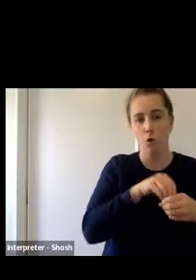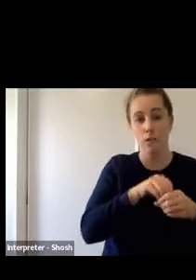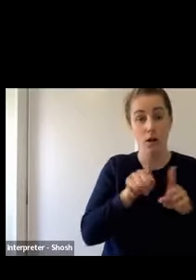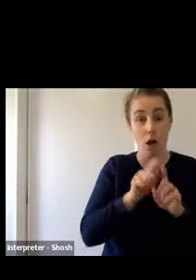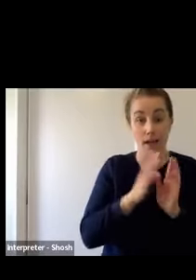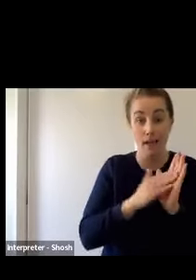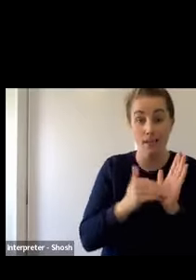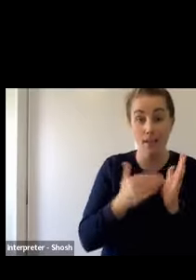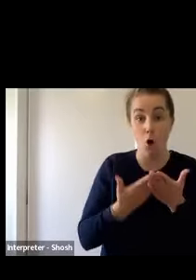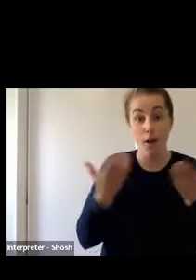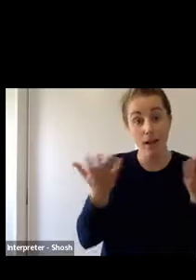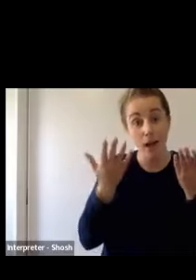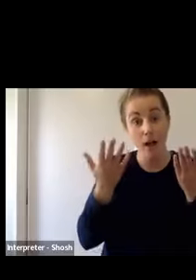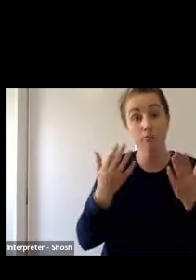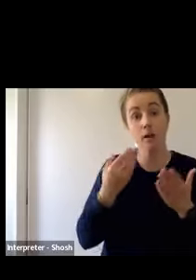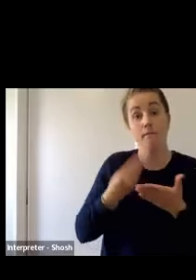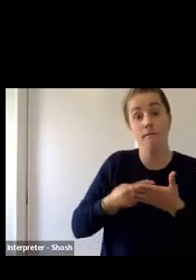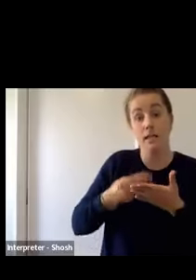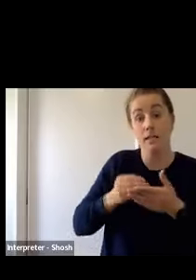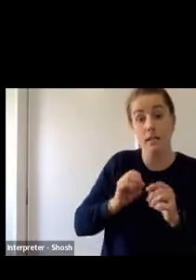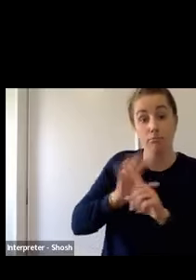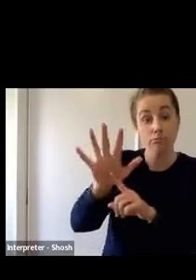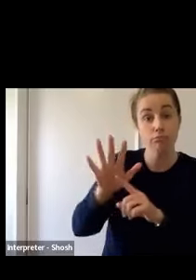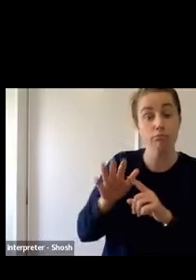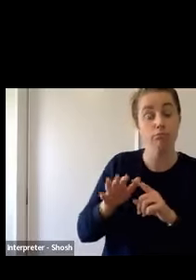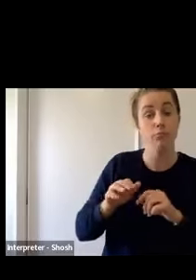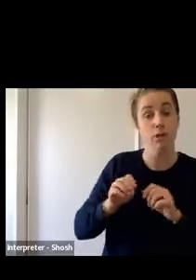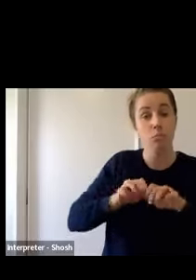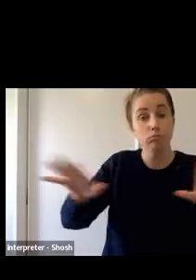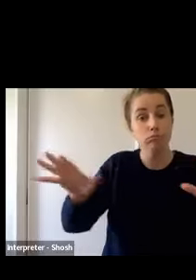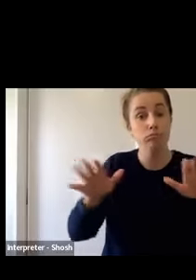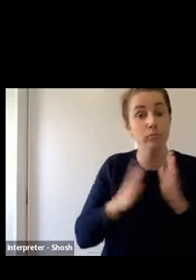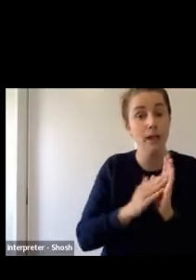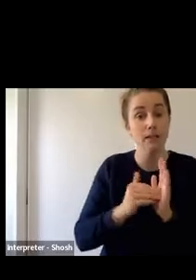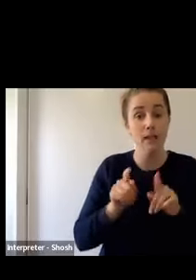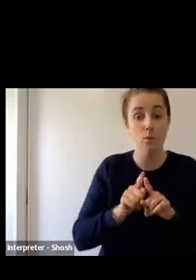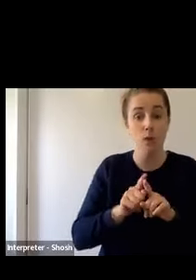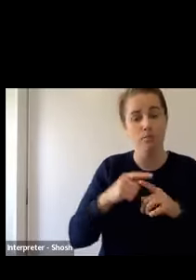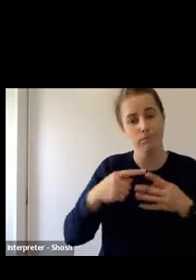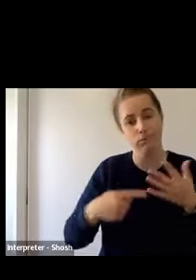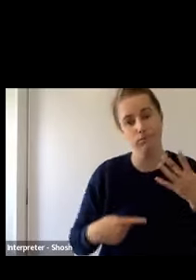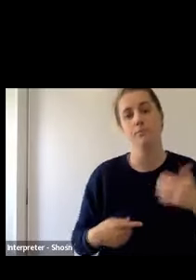NZ On Air funded content that is published on the likes of RNZ, the Spinal stuff, etc.